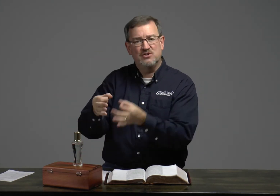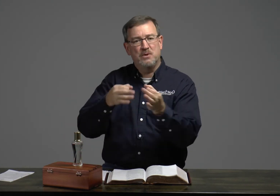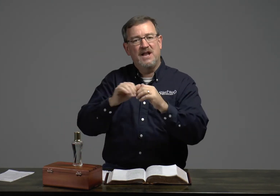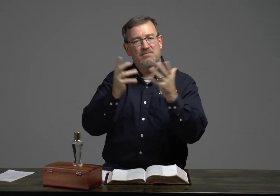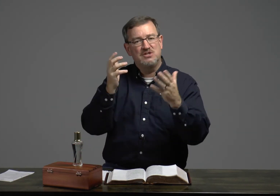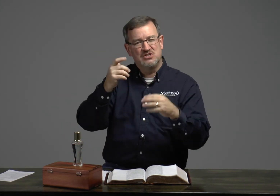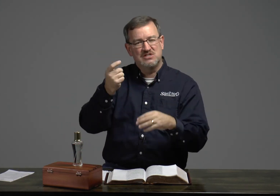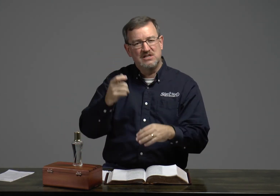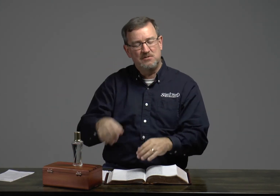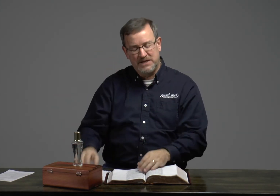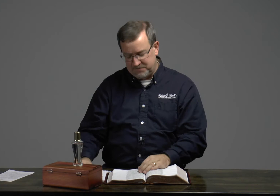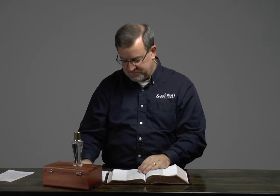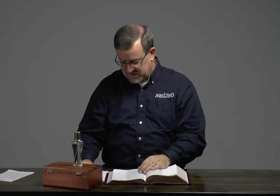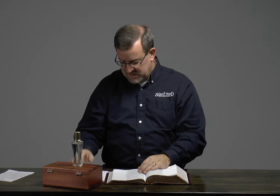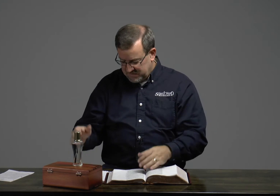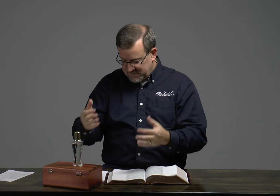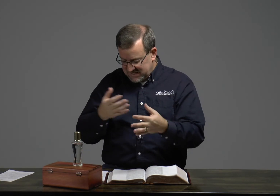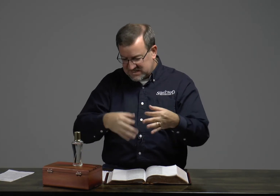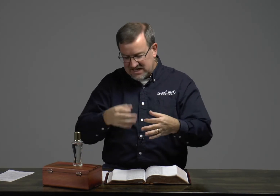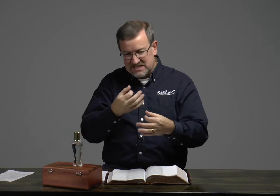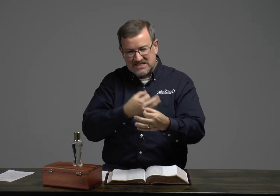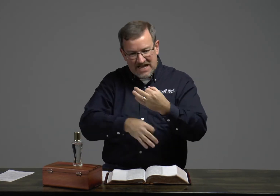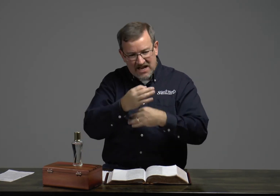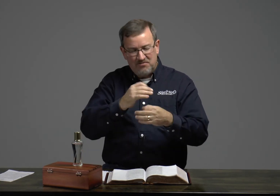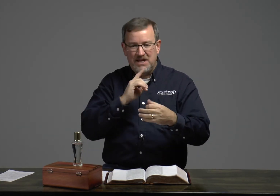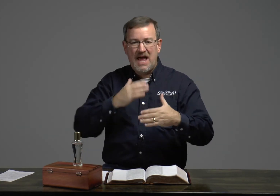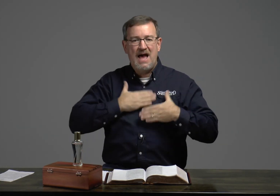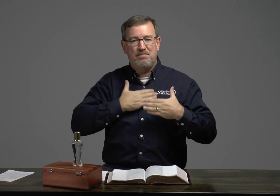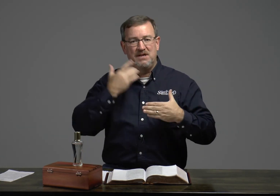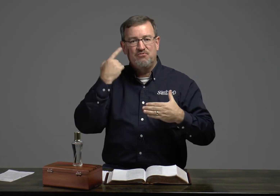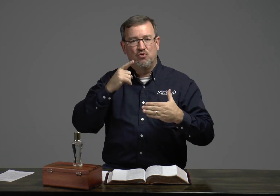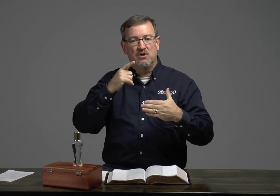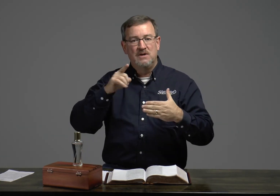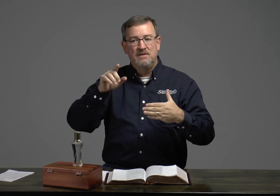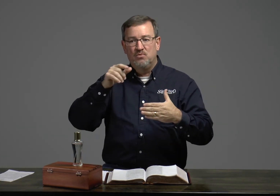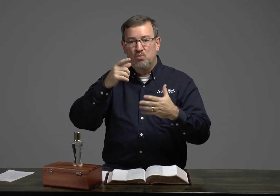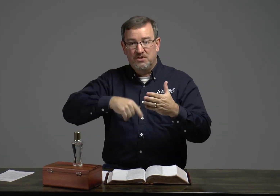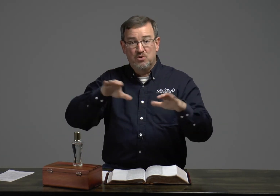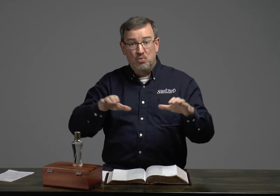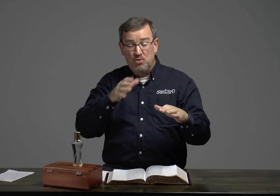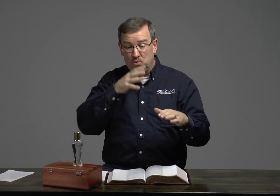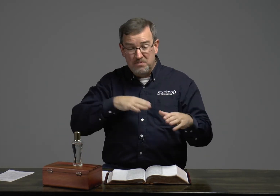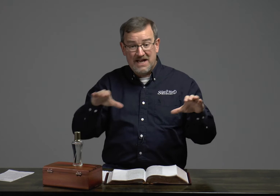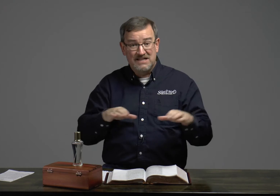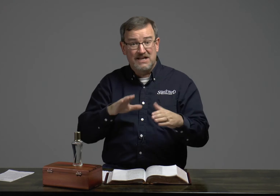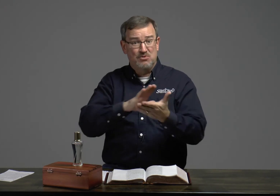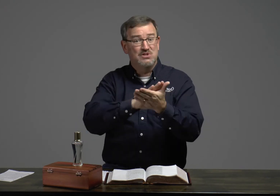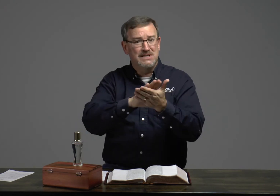explain how much in just a little bit. But instead of being happy for what the woman had done, it was